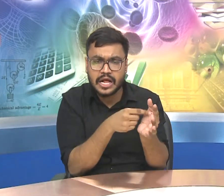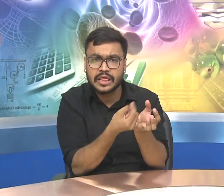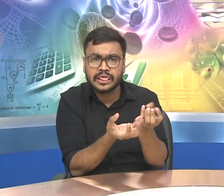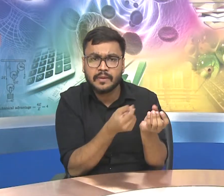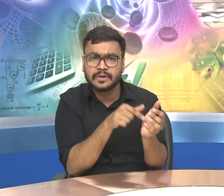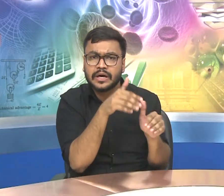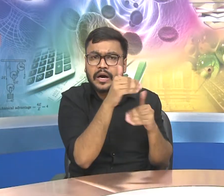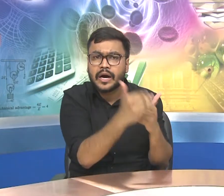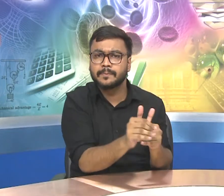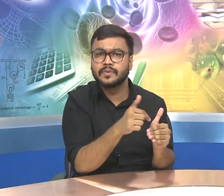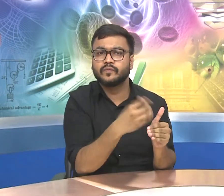of